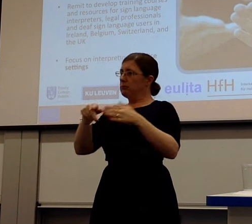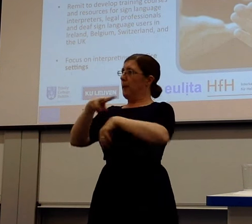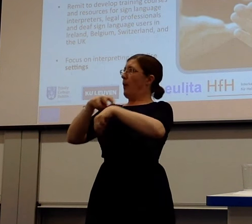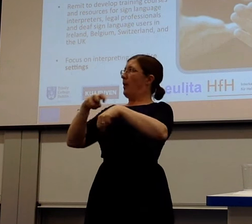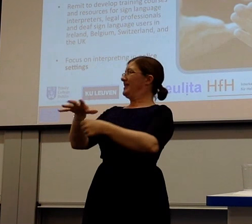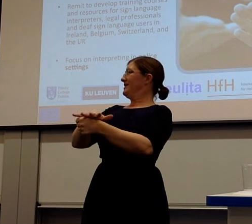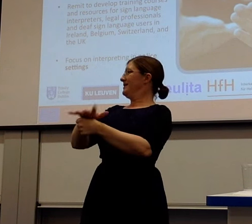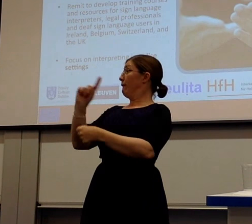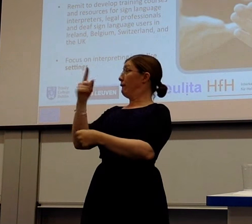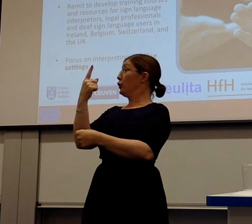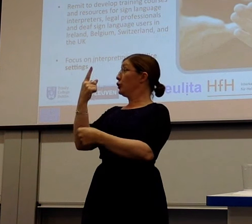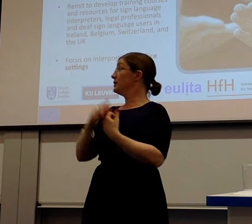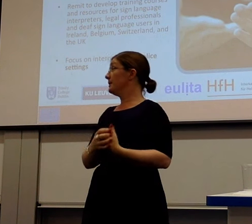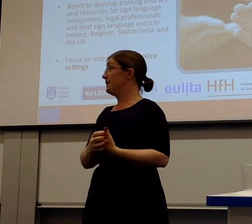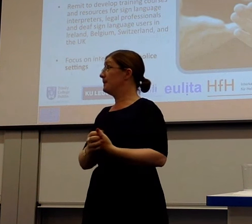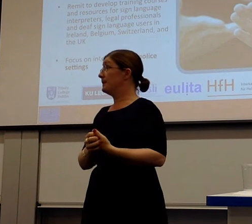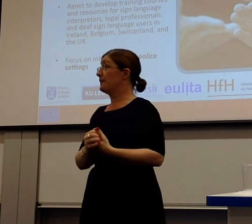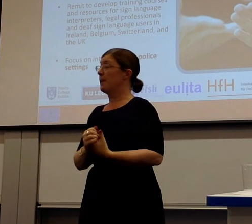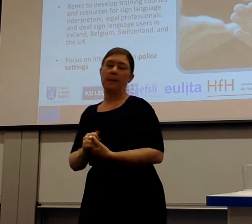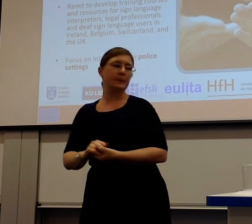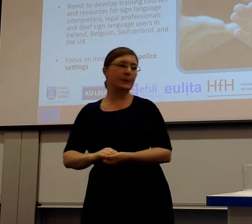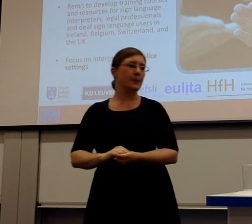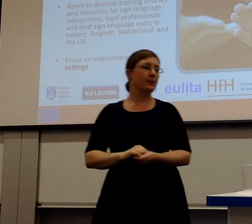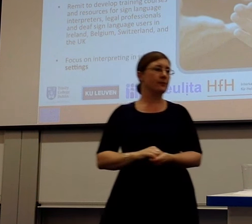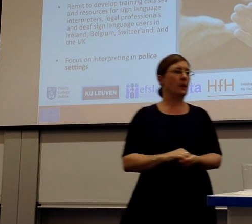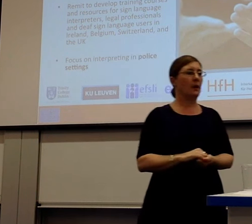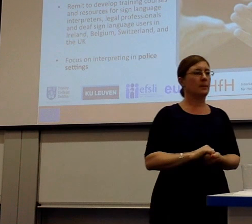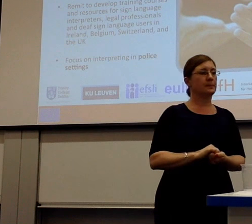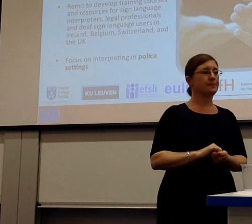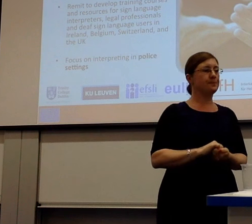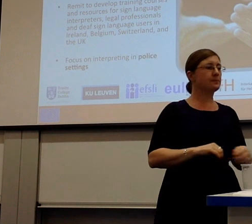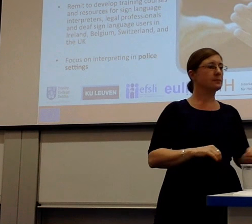quality interpreting in that police setting was vital, and that's what we wanted to focus